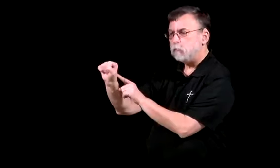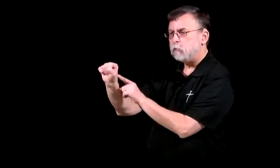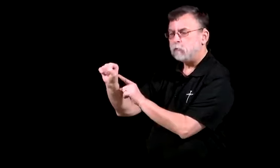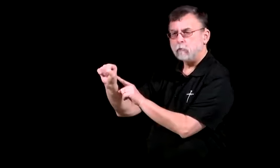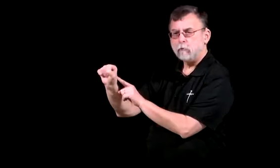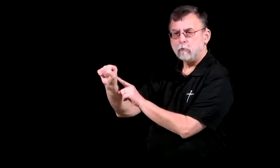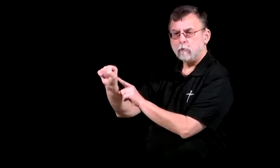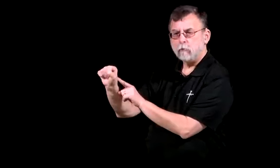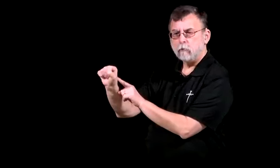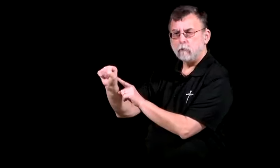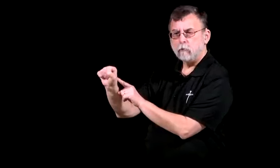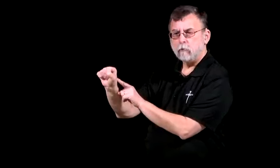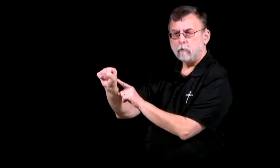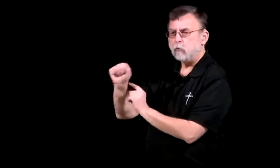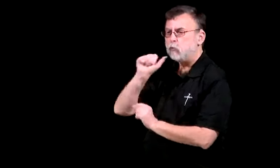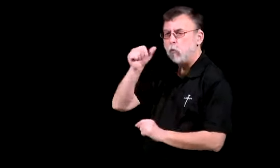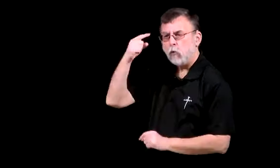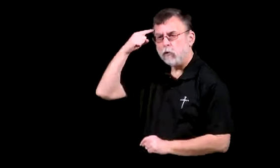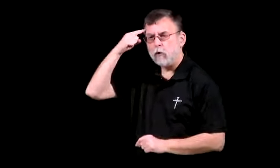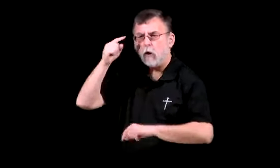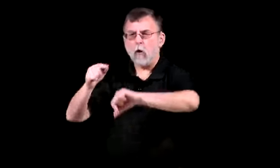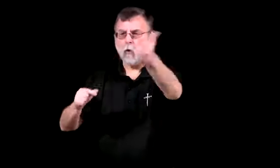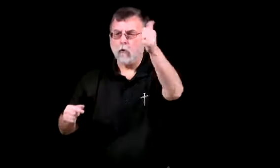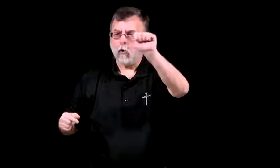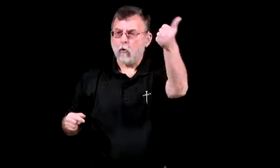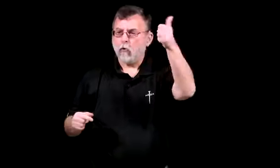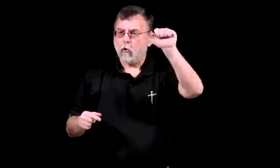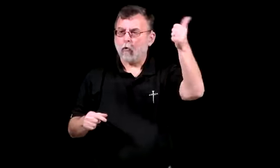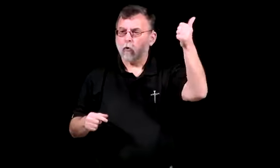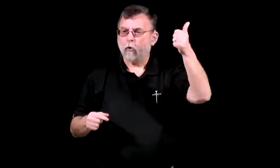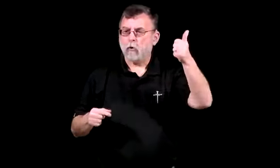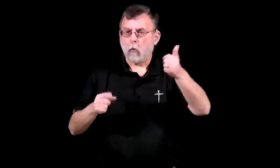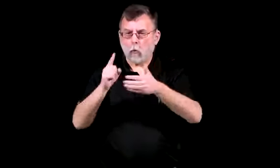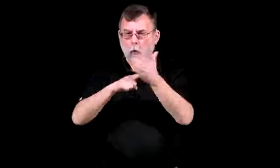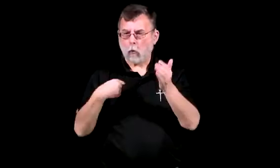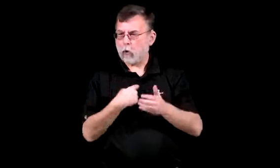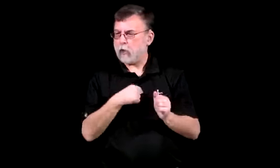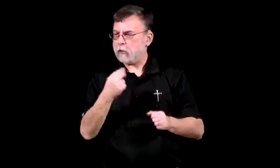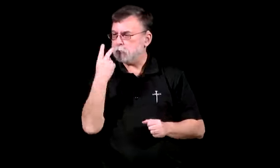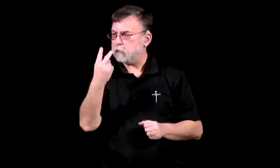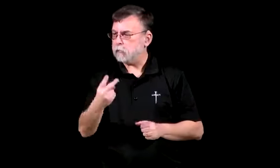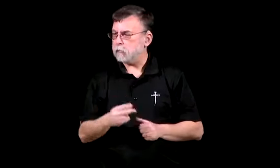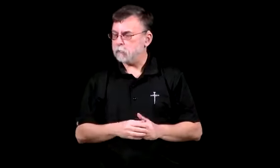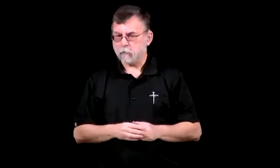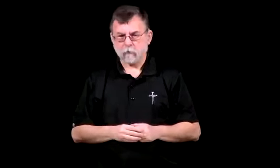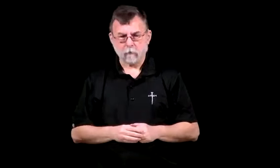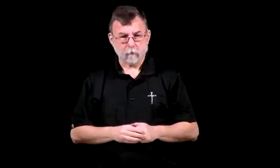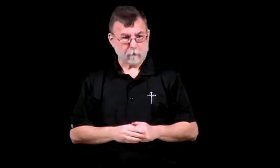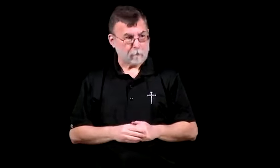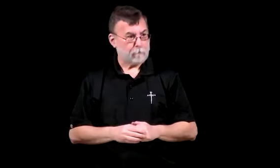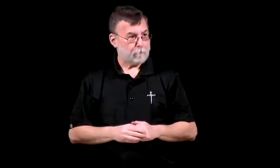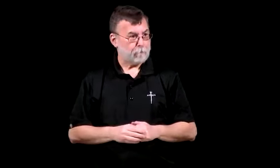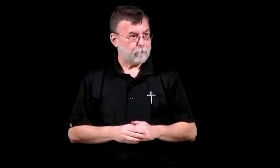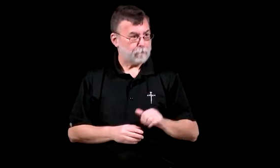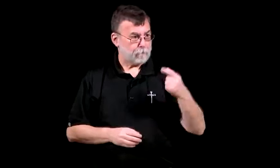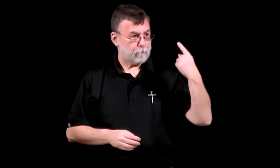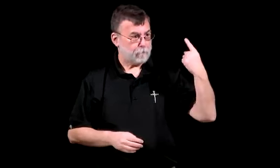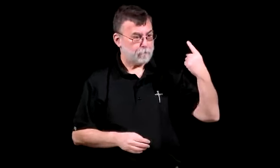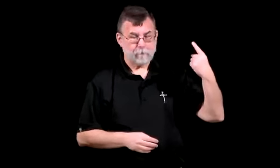So that first word is focus. Don't focus yourself on other things, only that we can see or that are tangible to